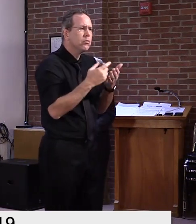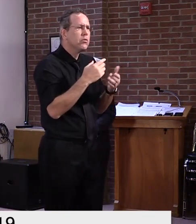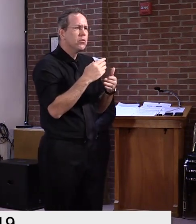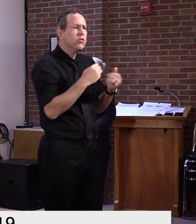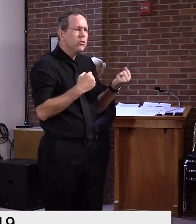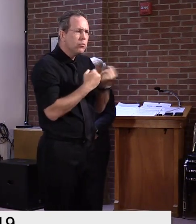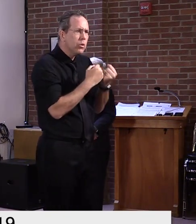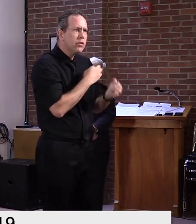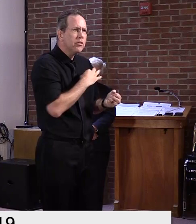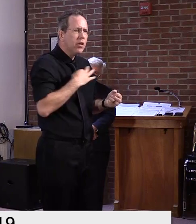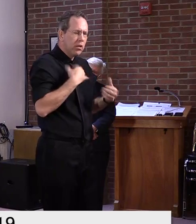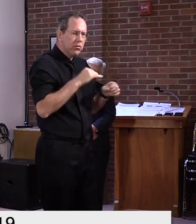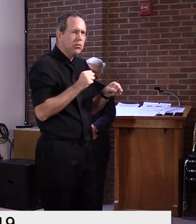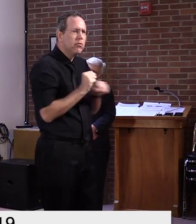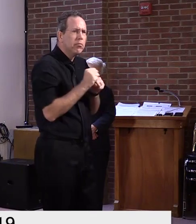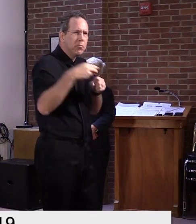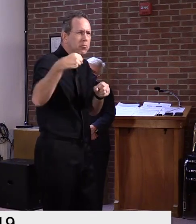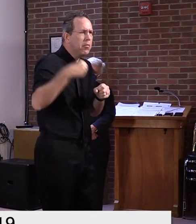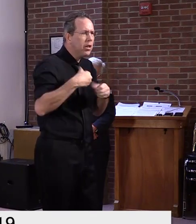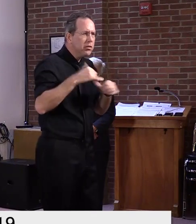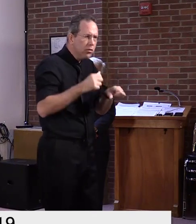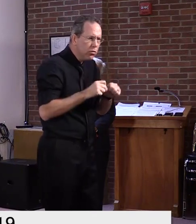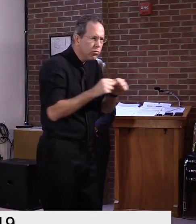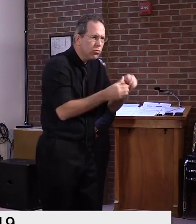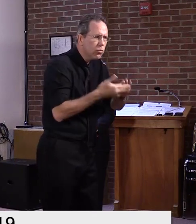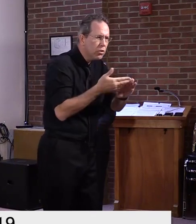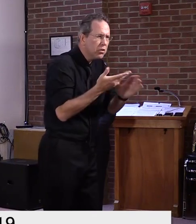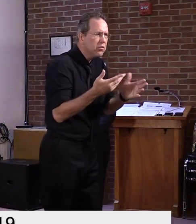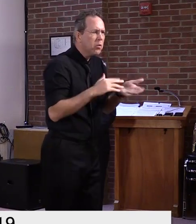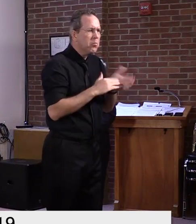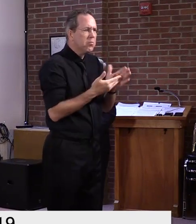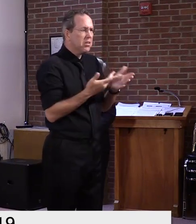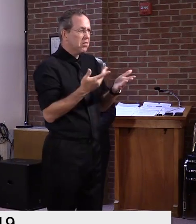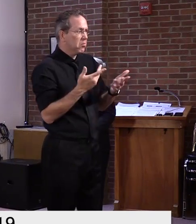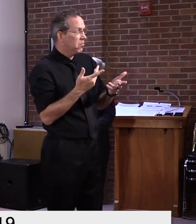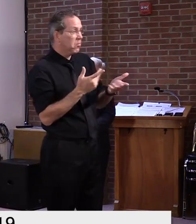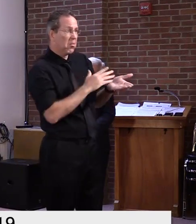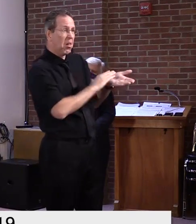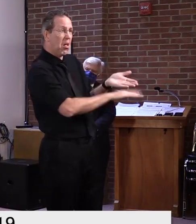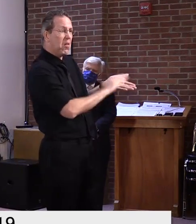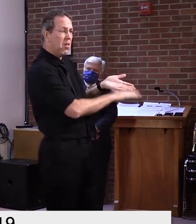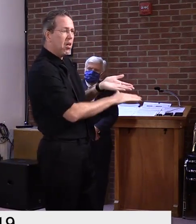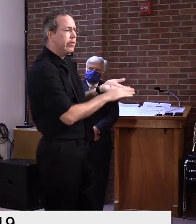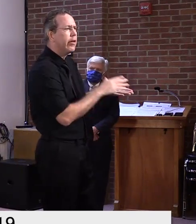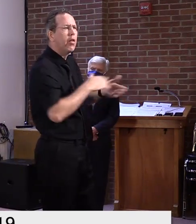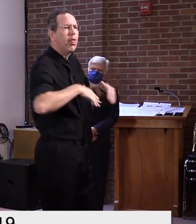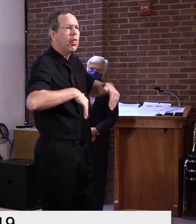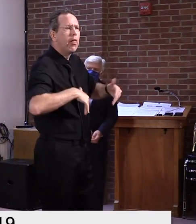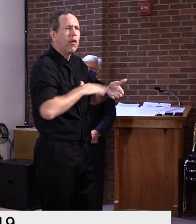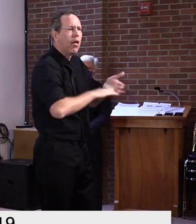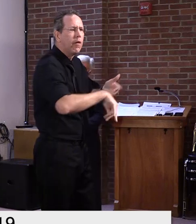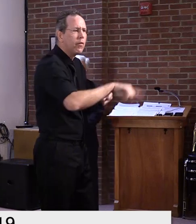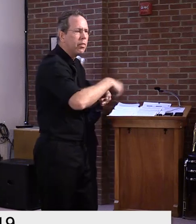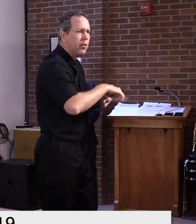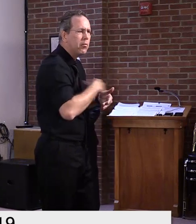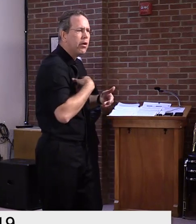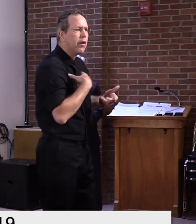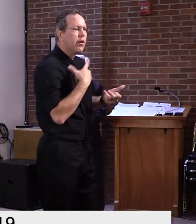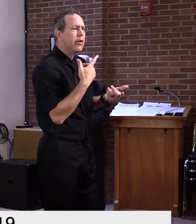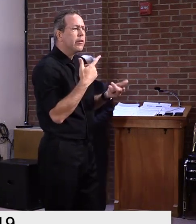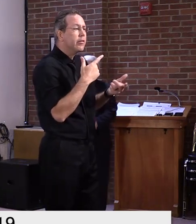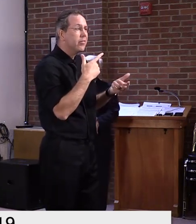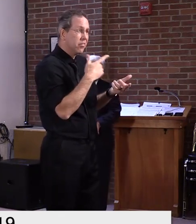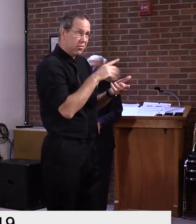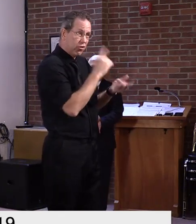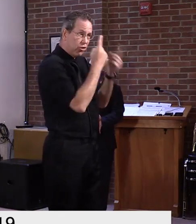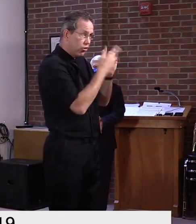so there hasn't been a gap in that respect. So I'm not sure what would be gained if they were called essential workers or not, and